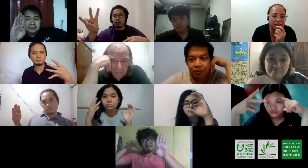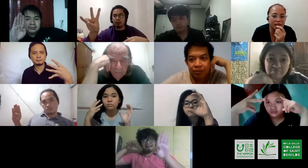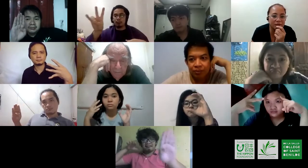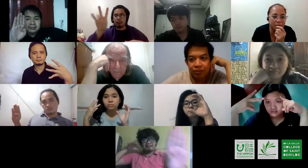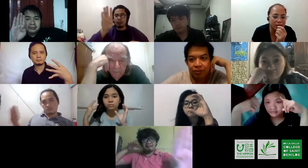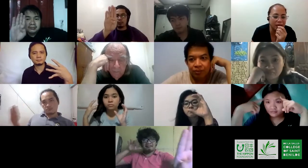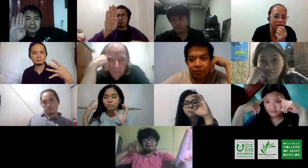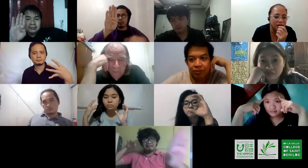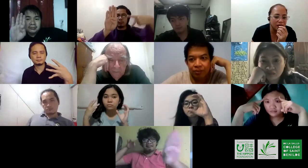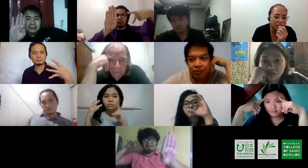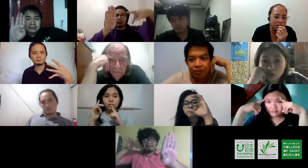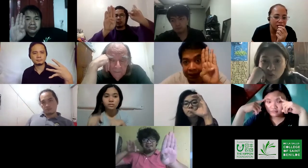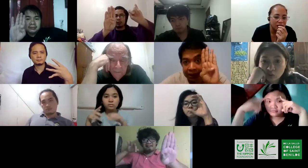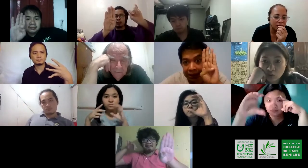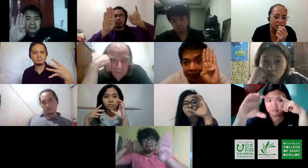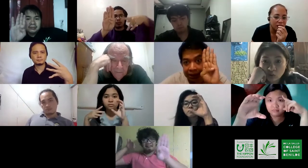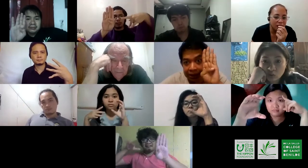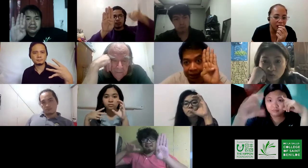Marvin saying B.